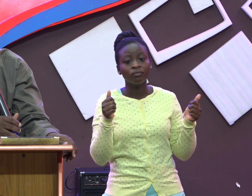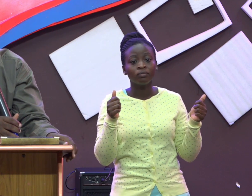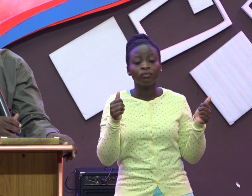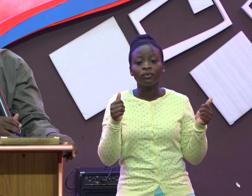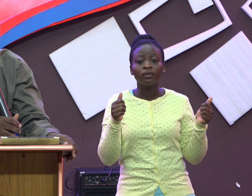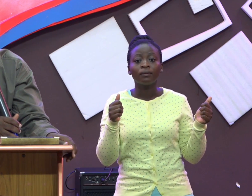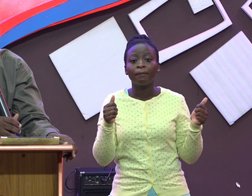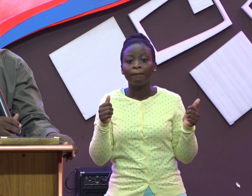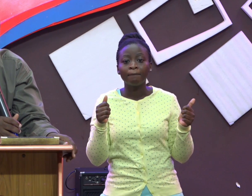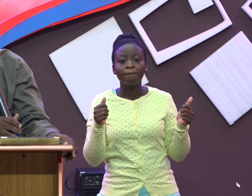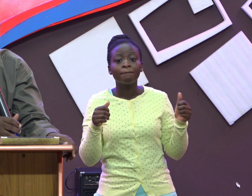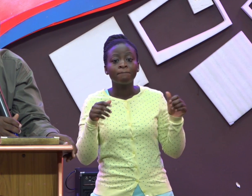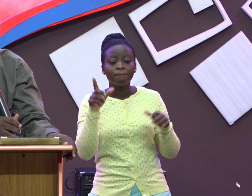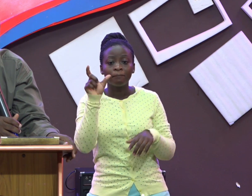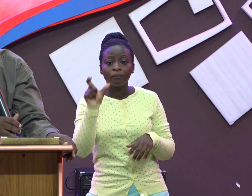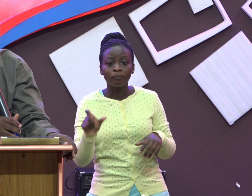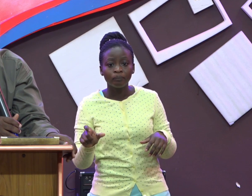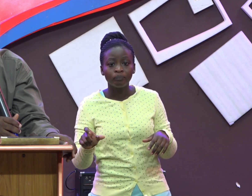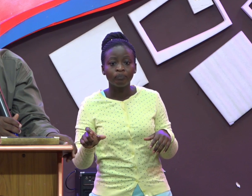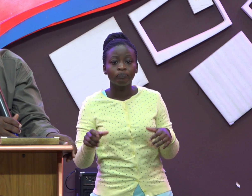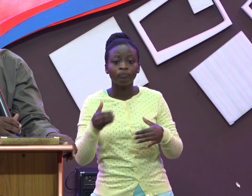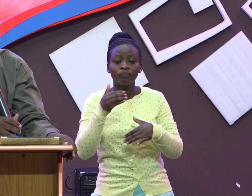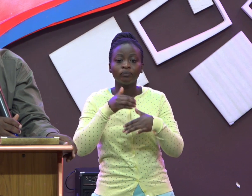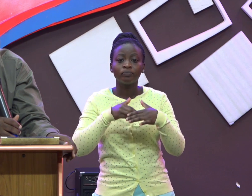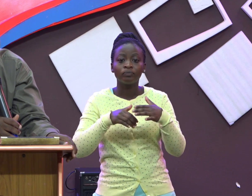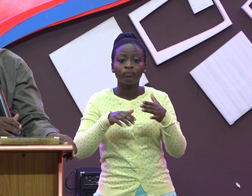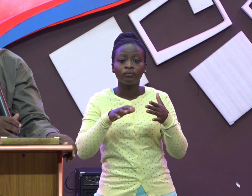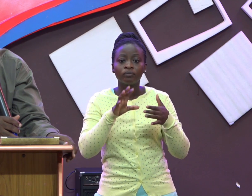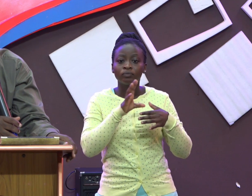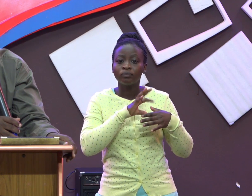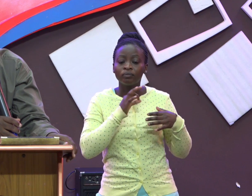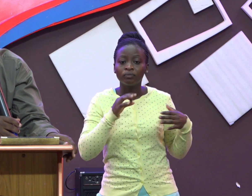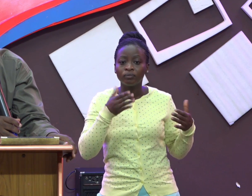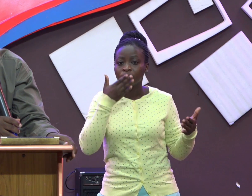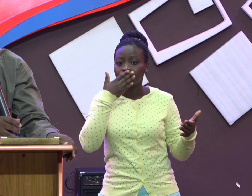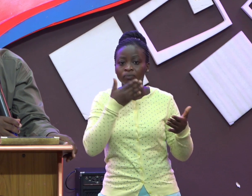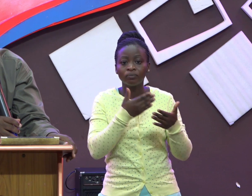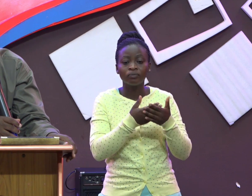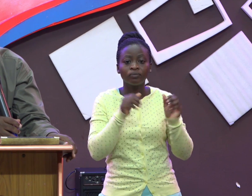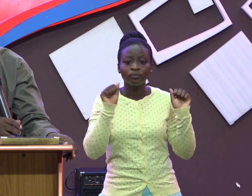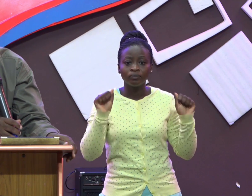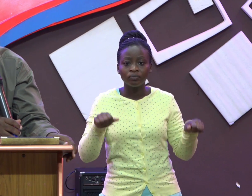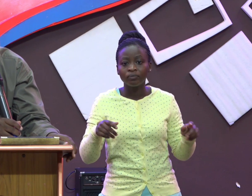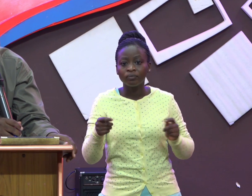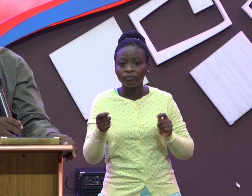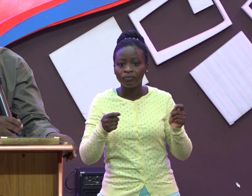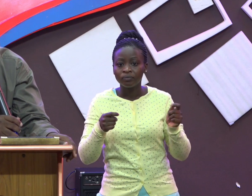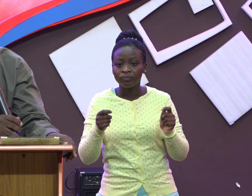spiritually, they can rule on all the situations of the world on their knees. And what they say, we